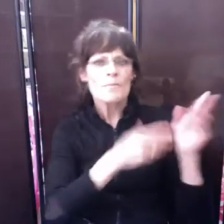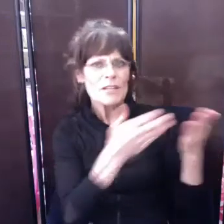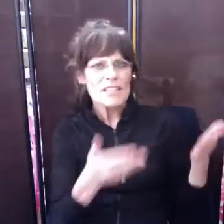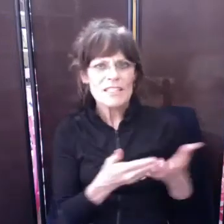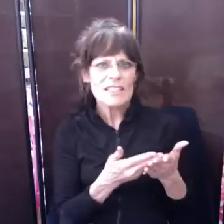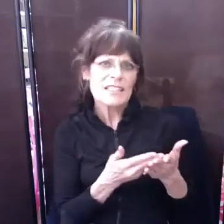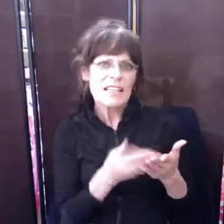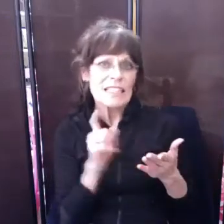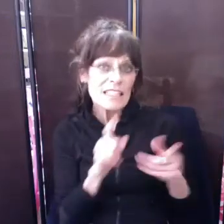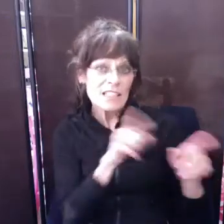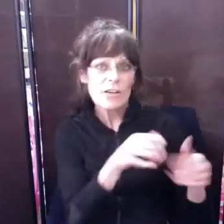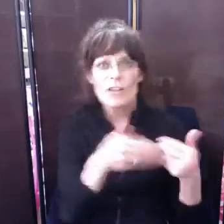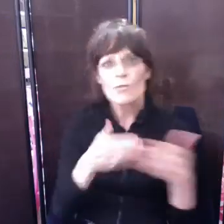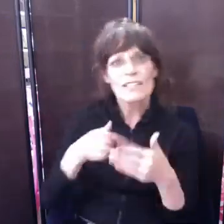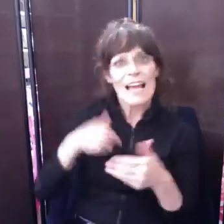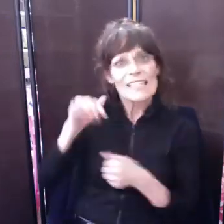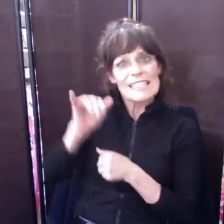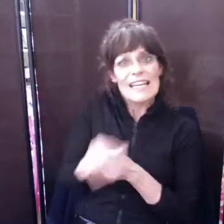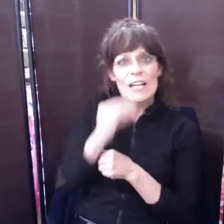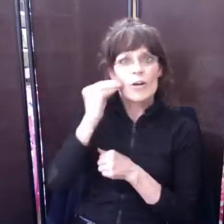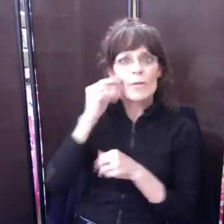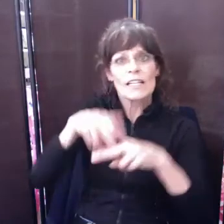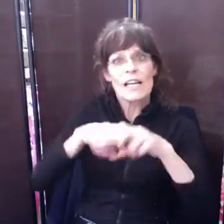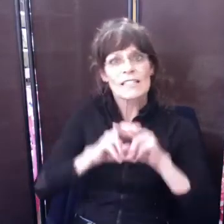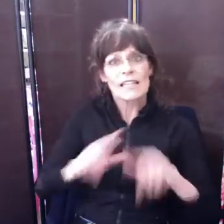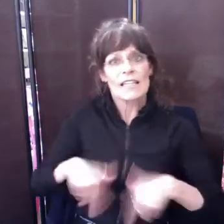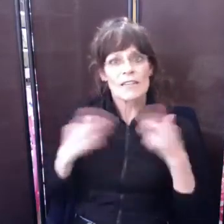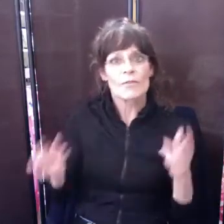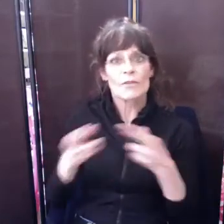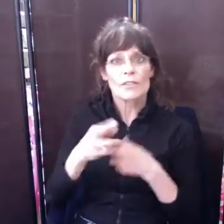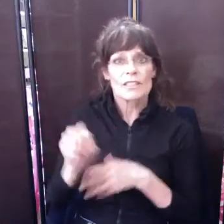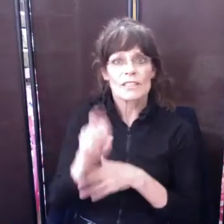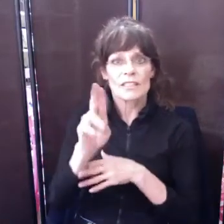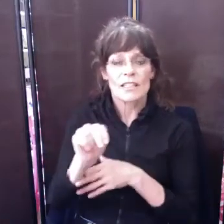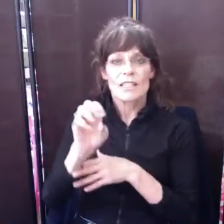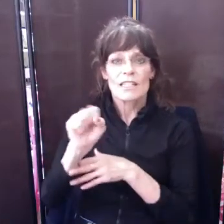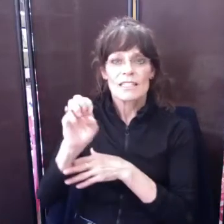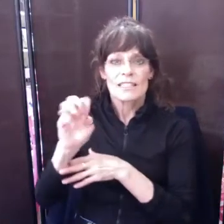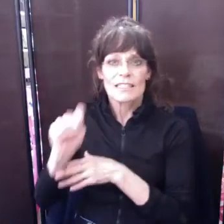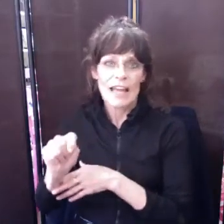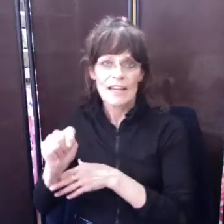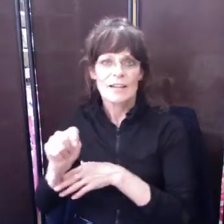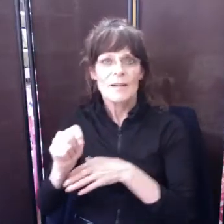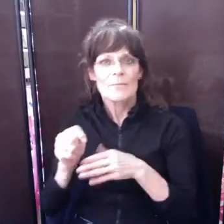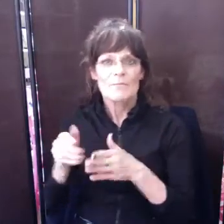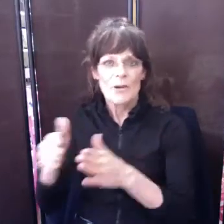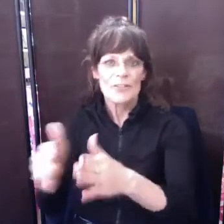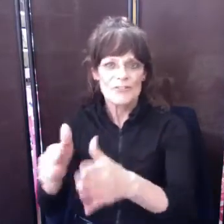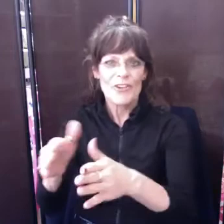home. And I sit in my living room on Sunset Boulevard, otherwise known as the Judgment Lounge. And I stare out my window and